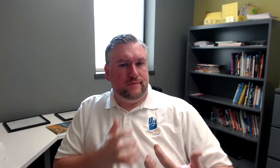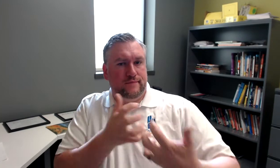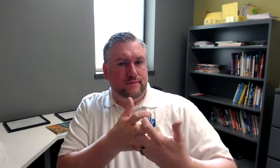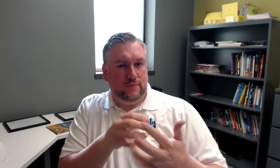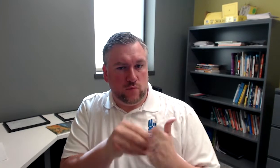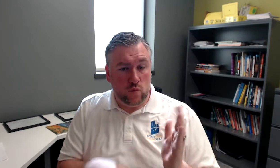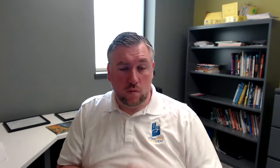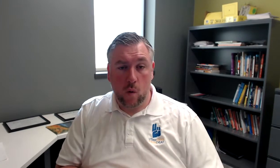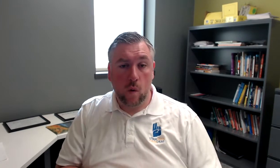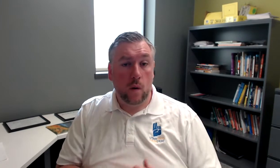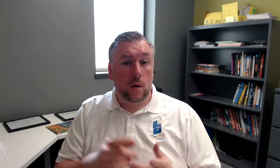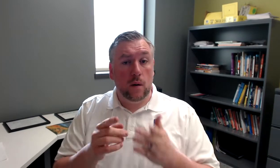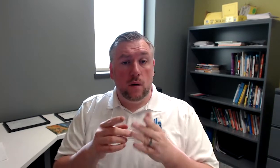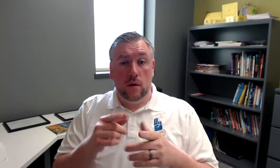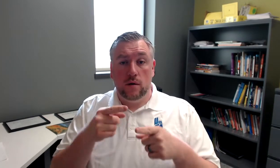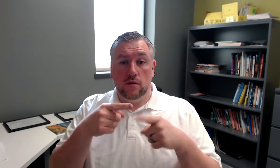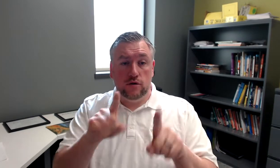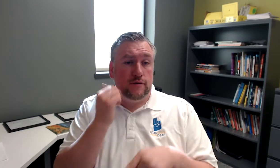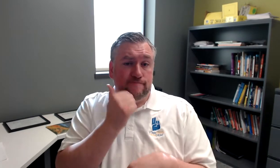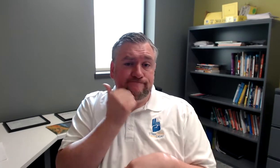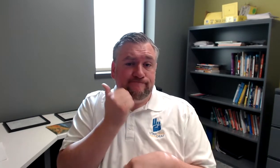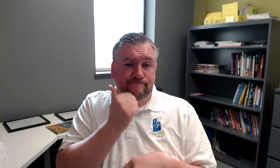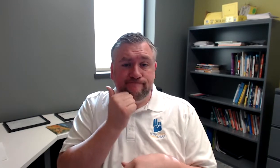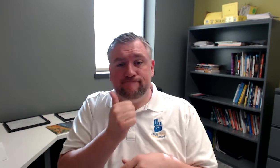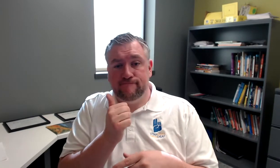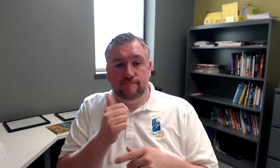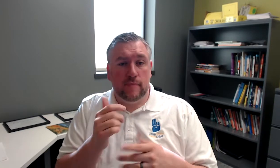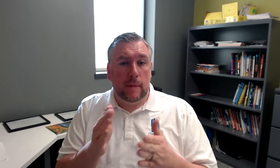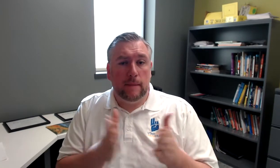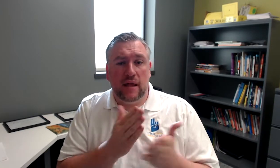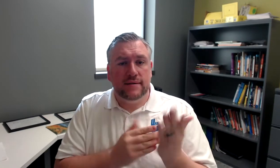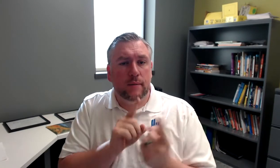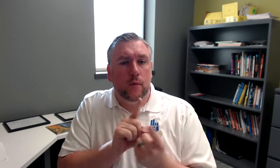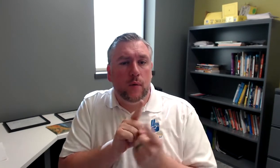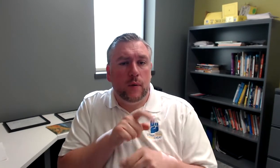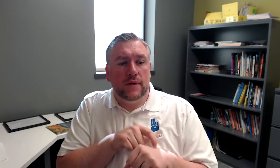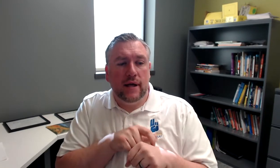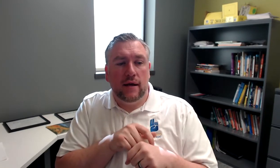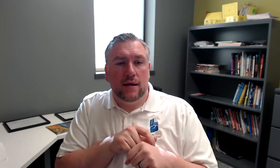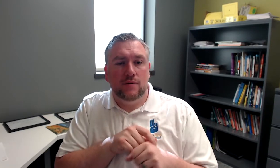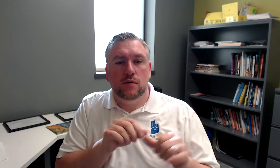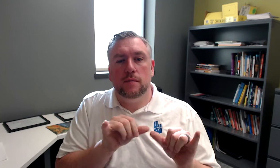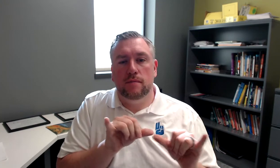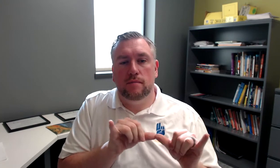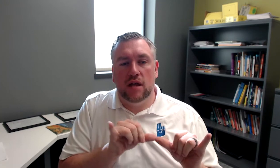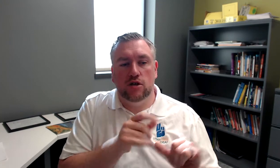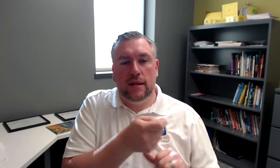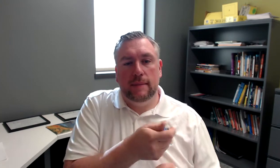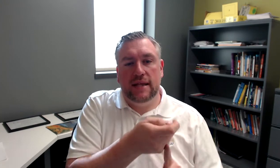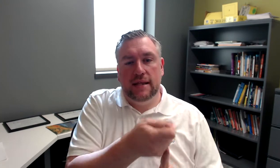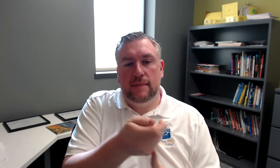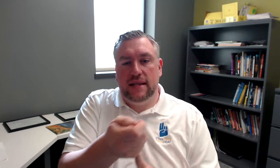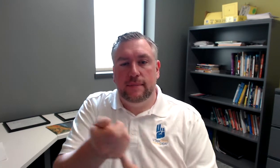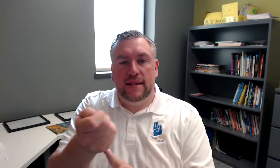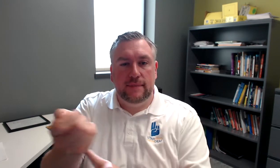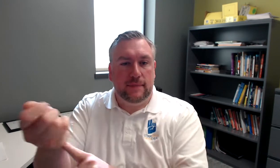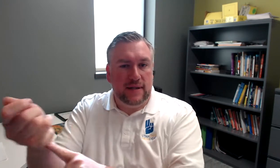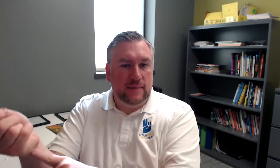Friday, and so you'll have that day ready to have everything line up. Maybe every day you plan in just a little bit of one-on-one time